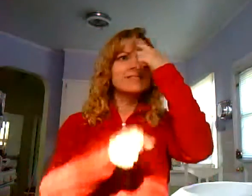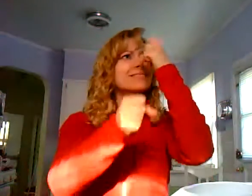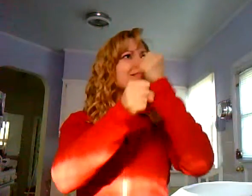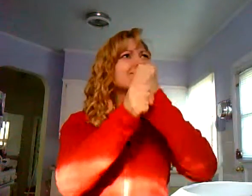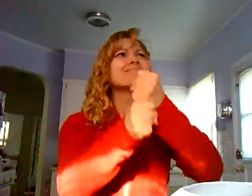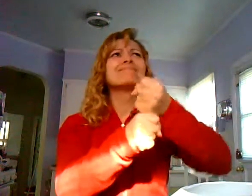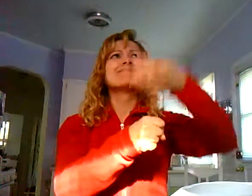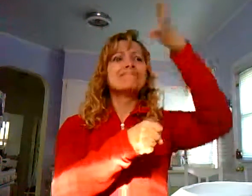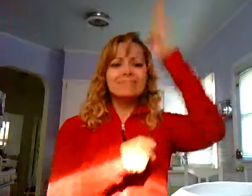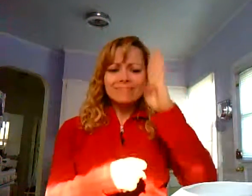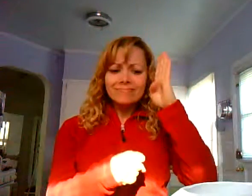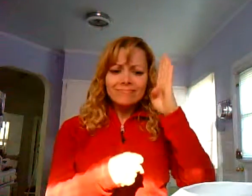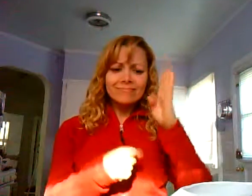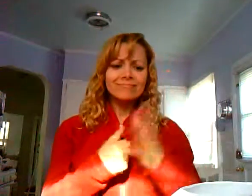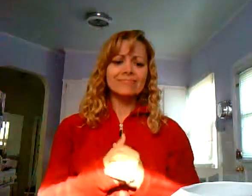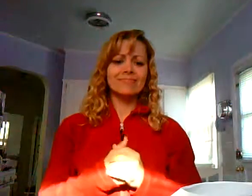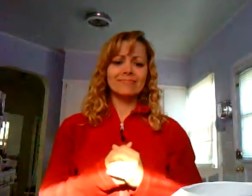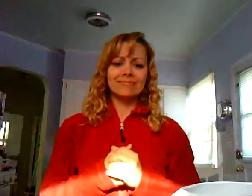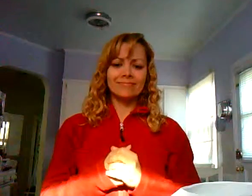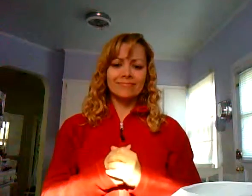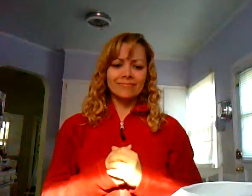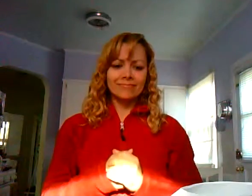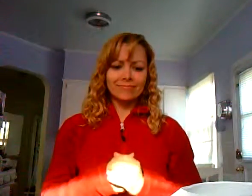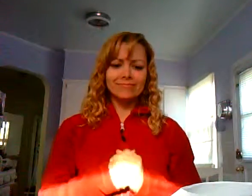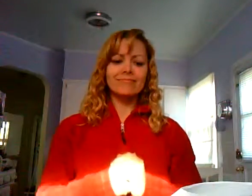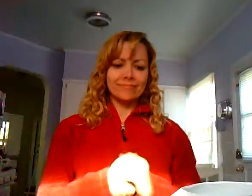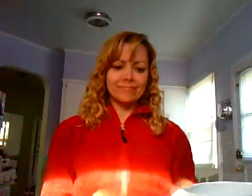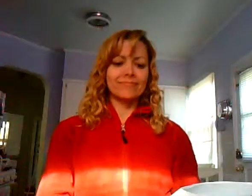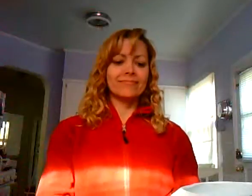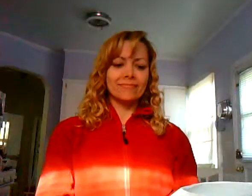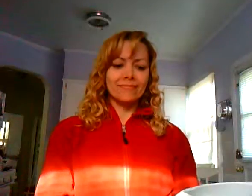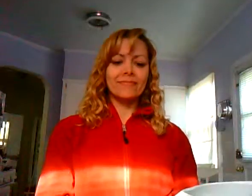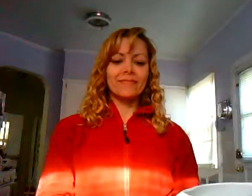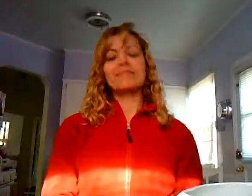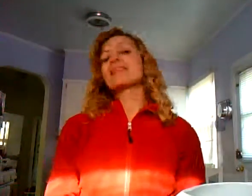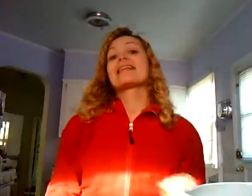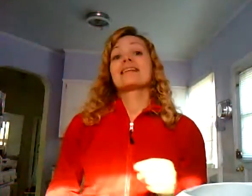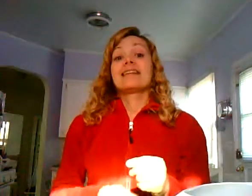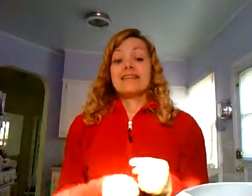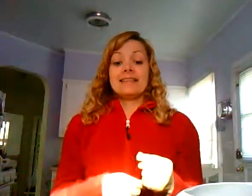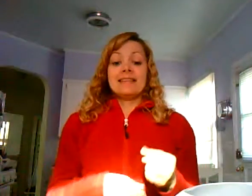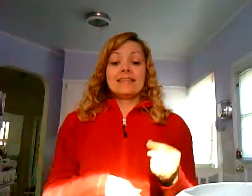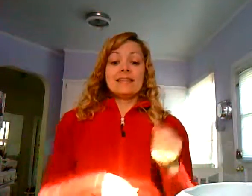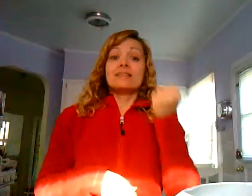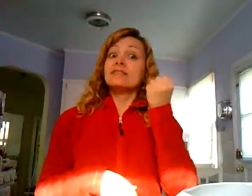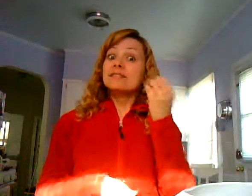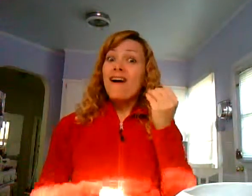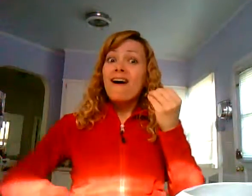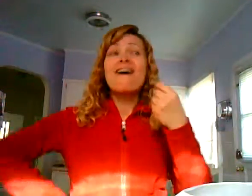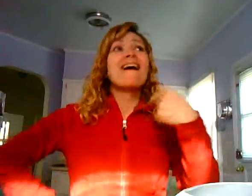Now we got to trust in God so